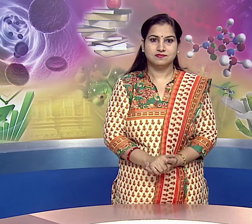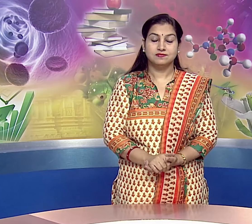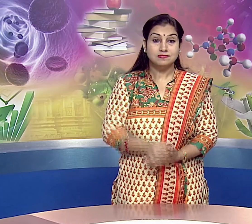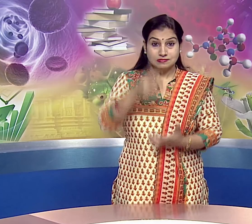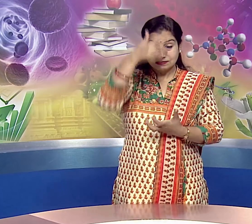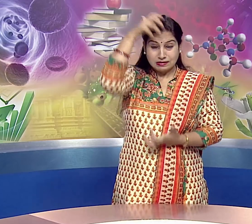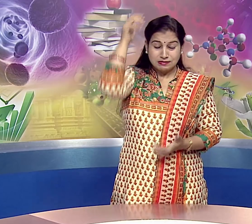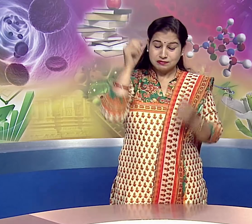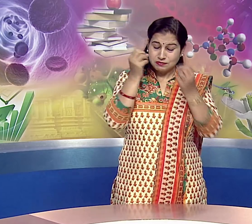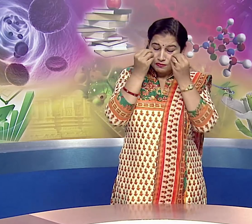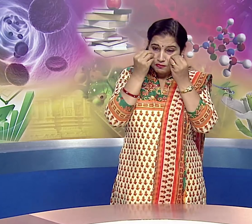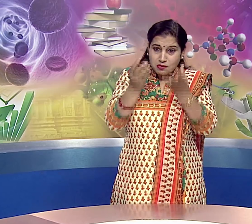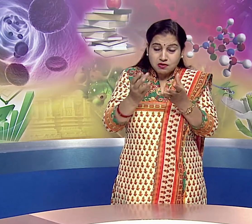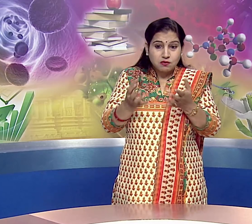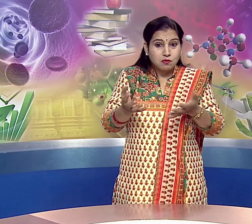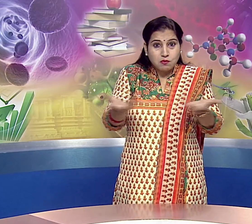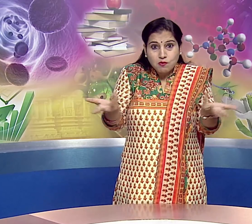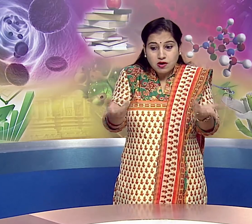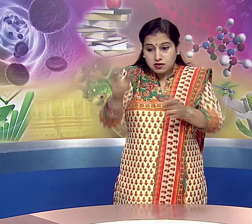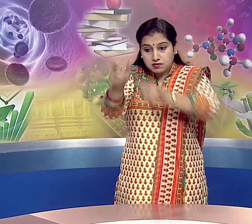He wonders why people should